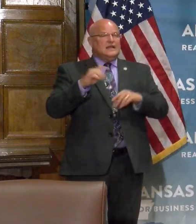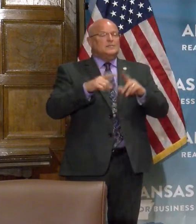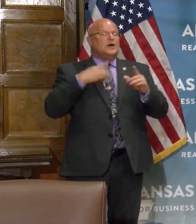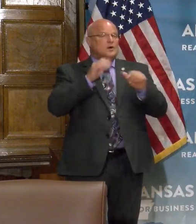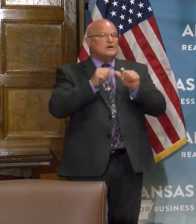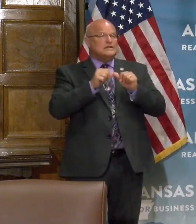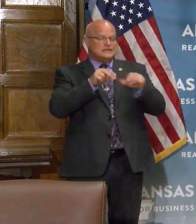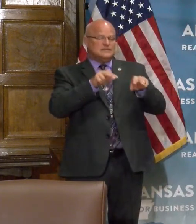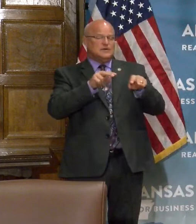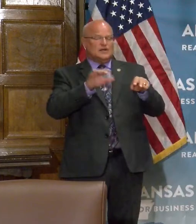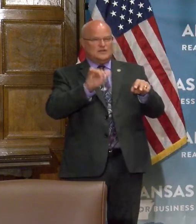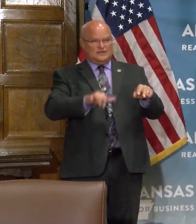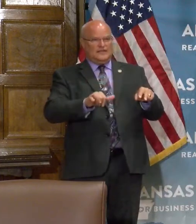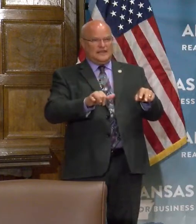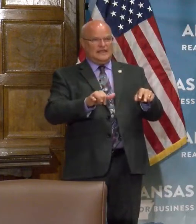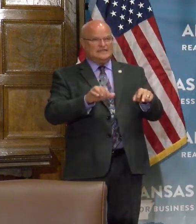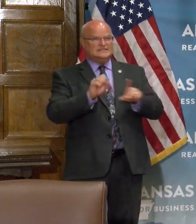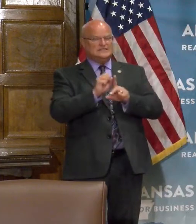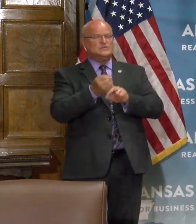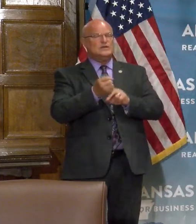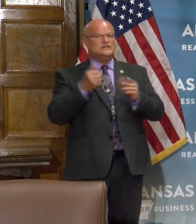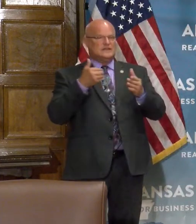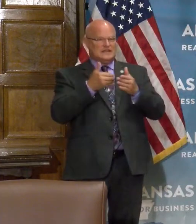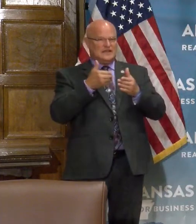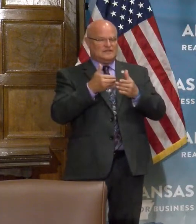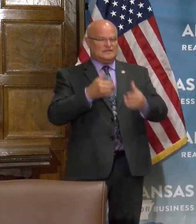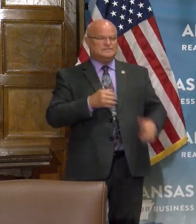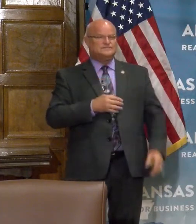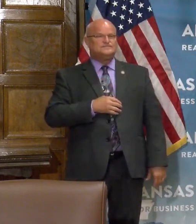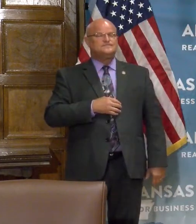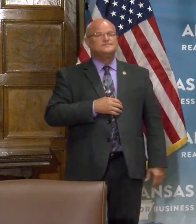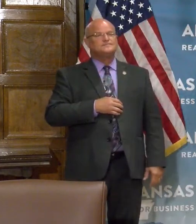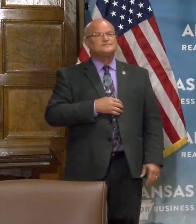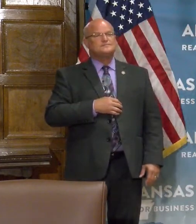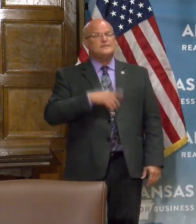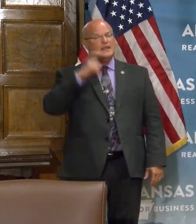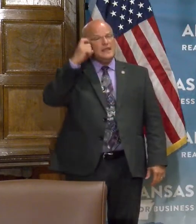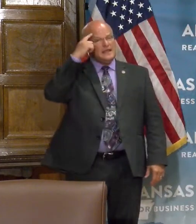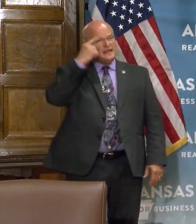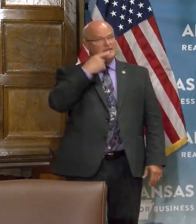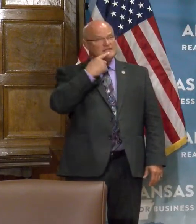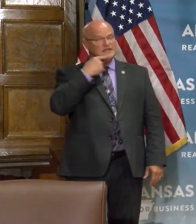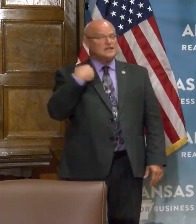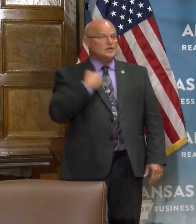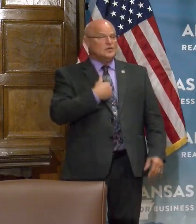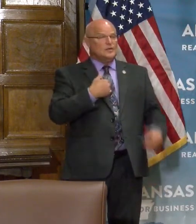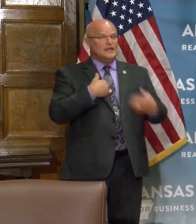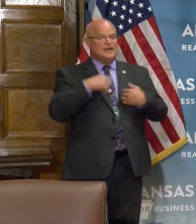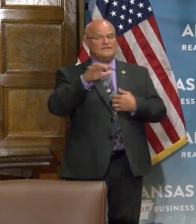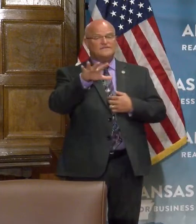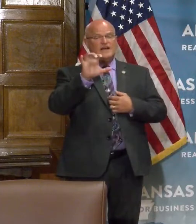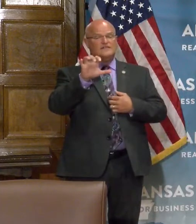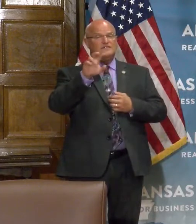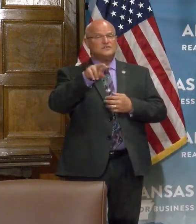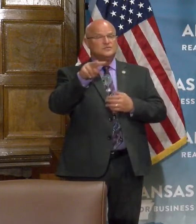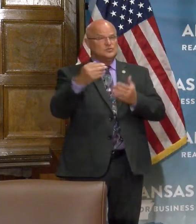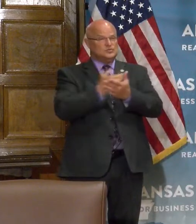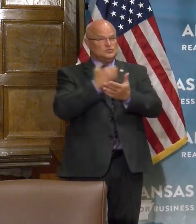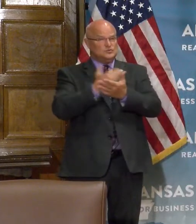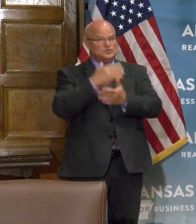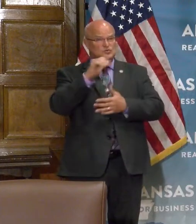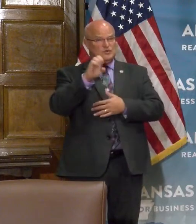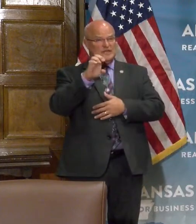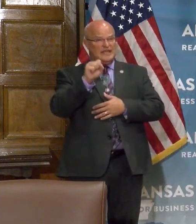we'll continue to monitor that situation very carefully. The governor has mentioned we've had 522 new